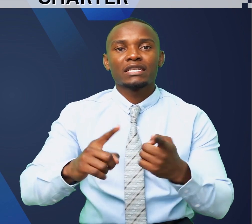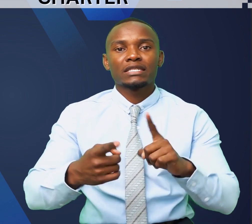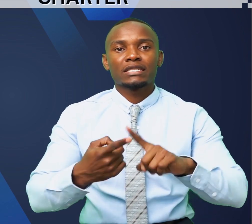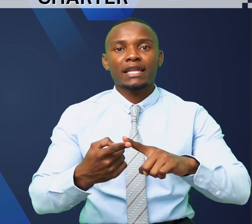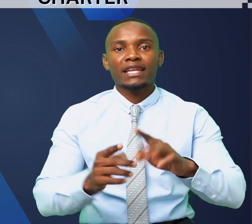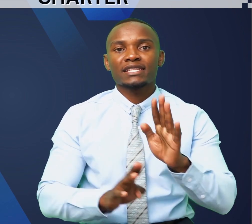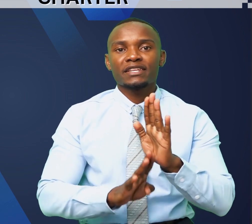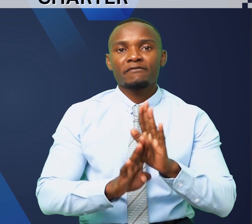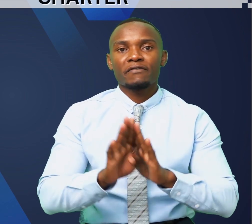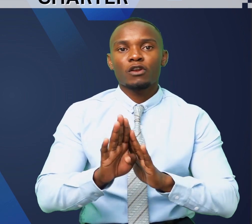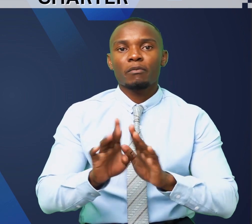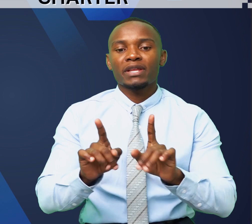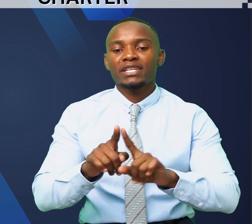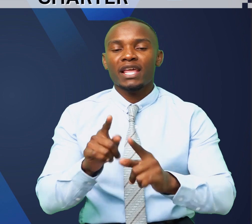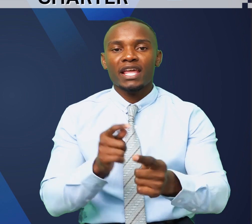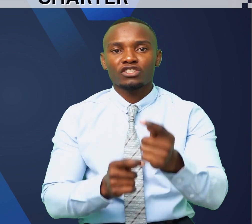Standards development and trade.